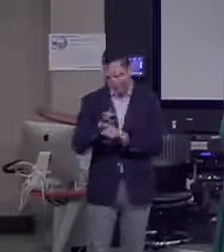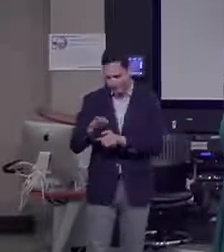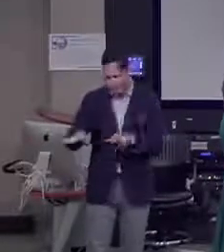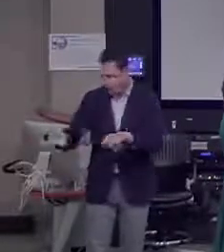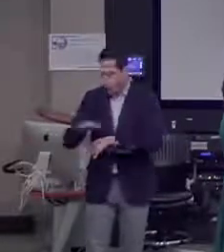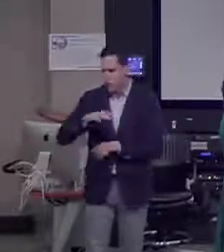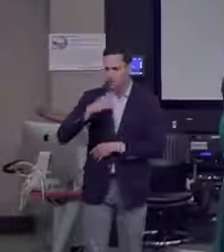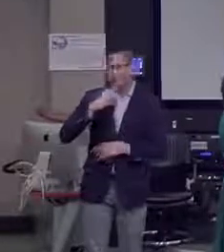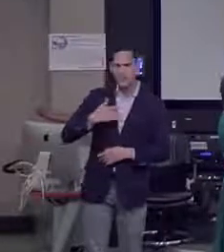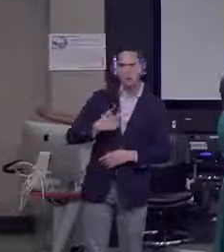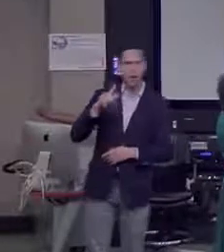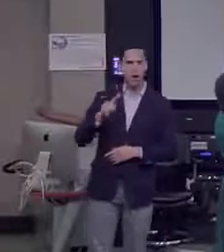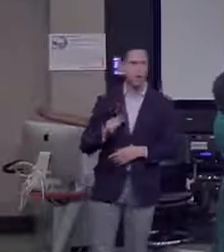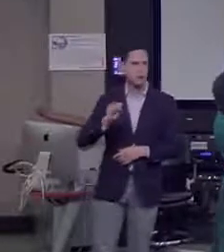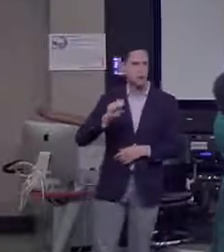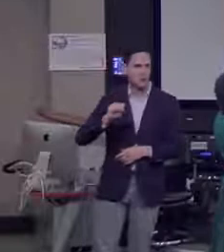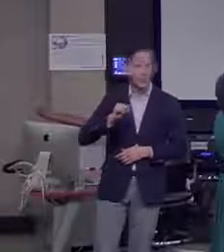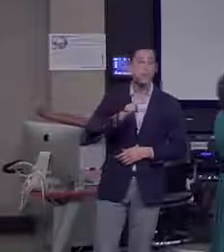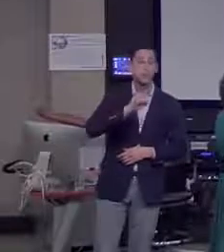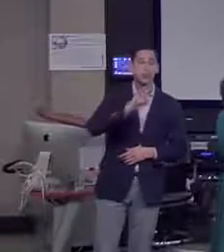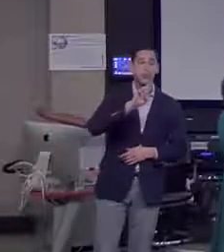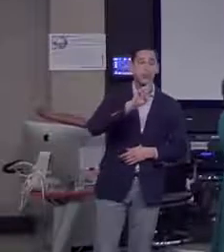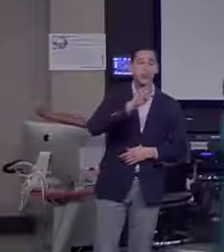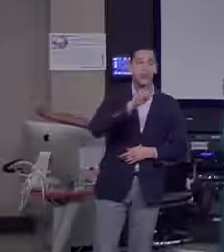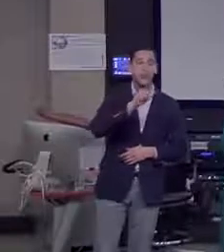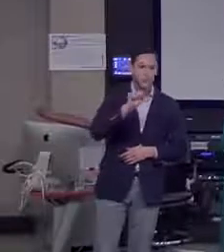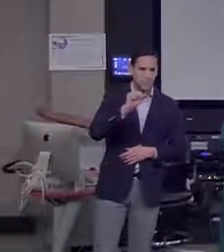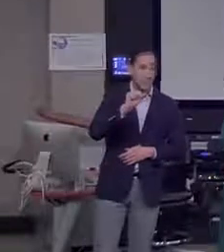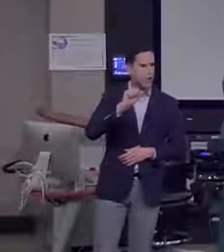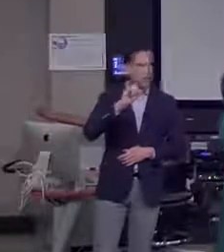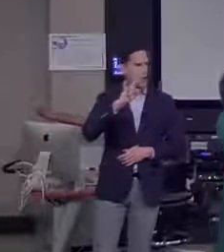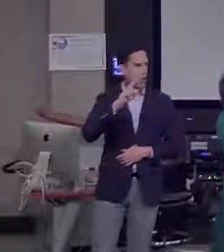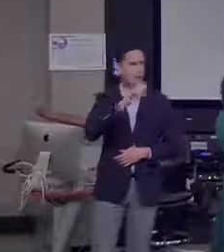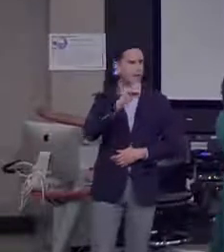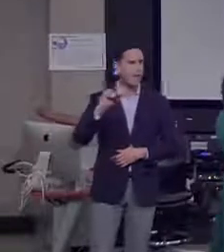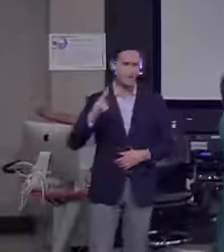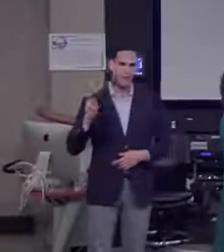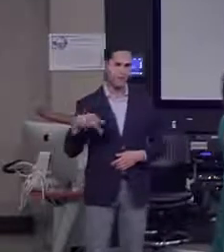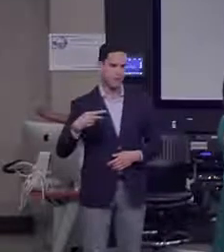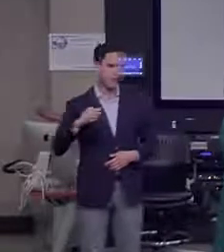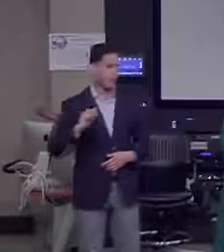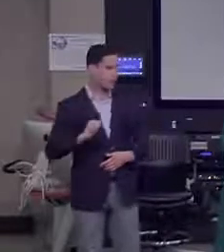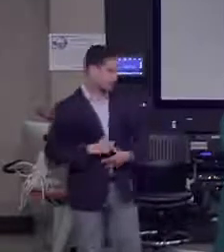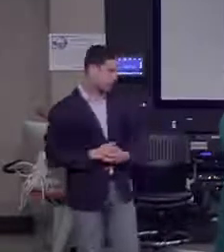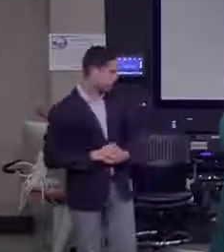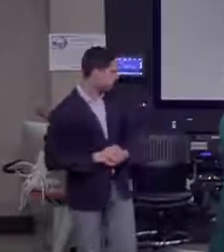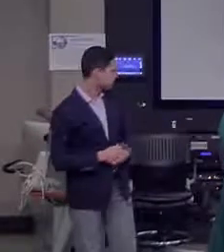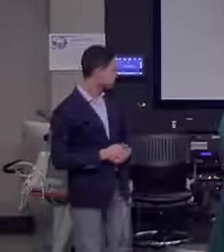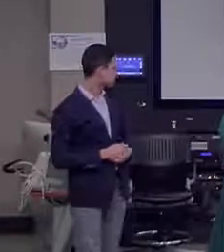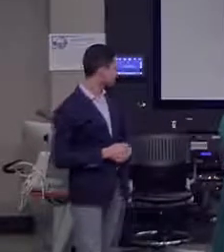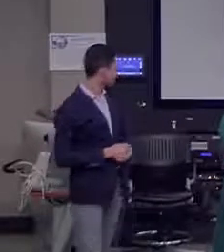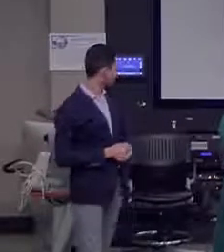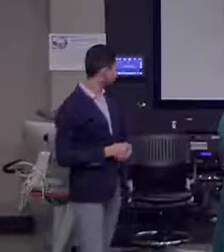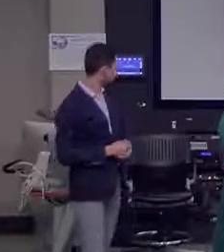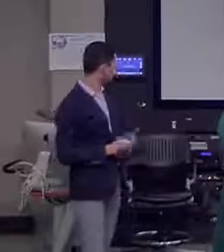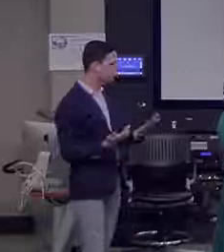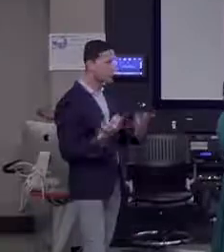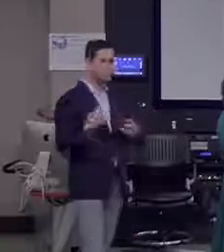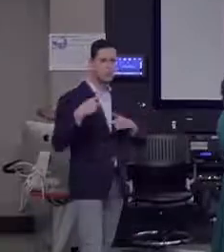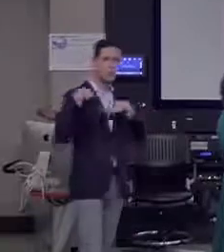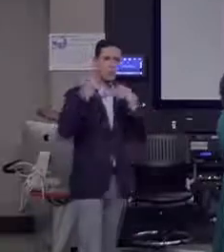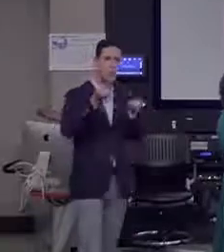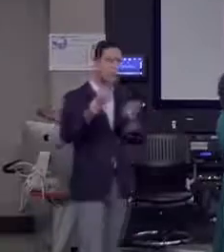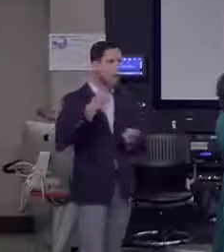Philadelphia to make this a reality. Though most of our science of learning efforts are focused on school reform,